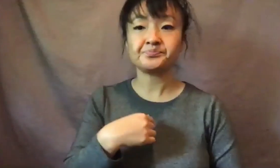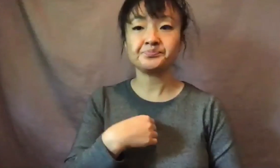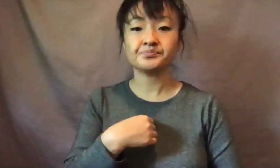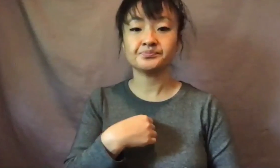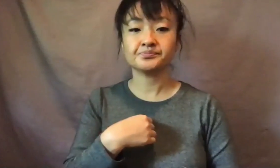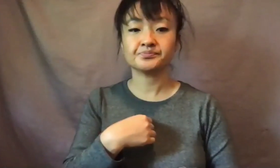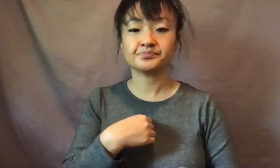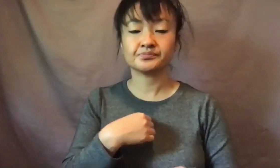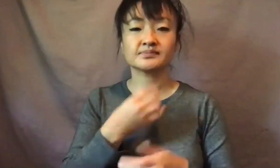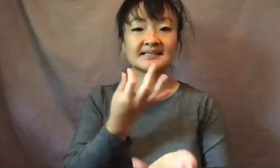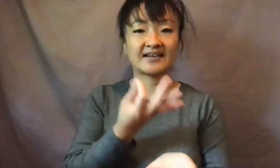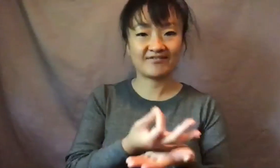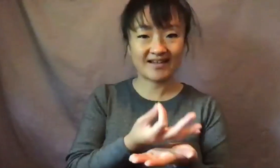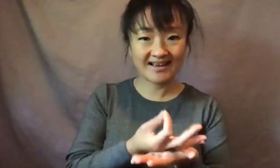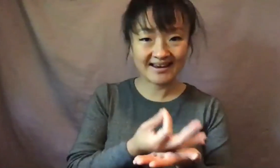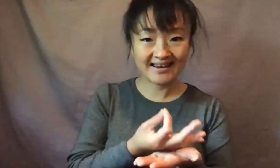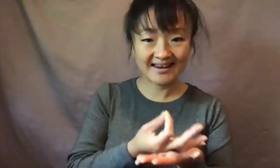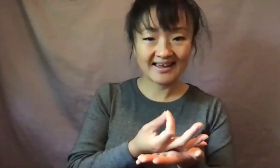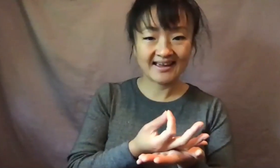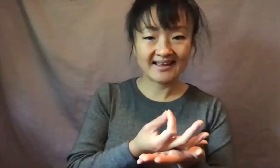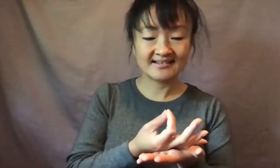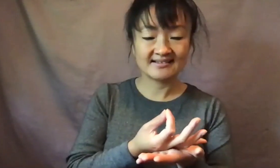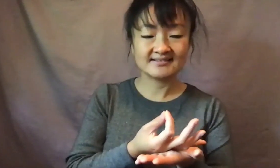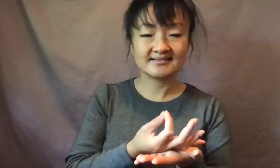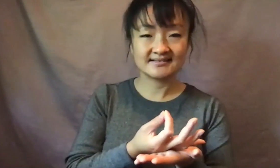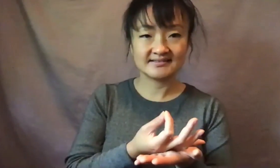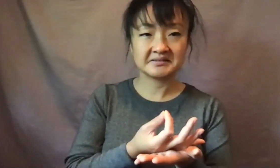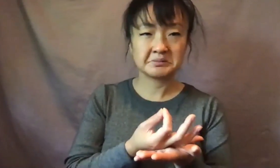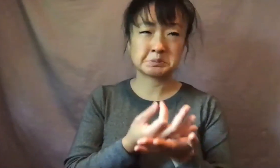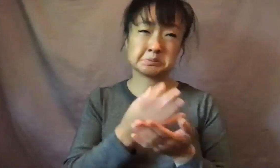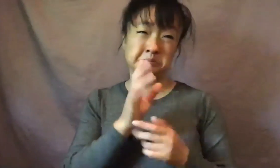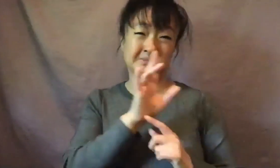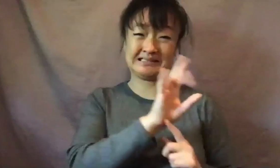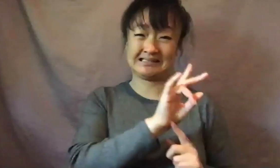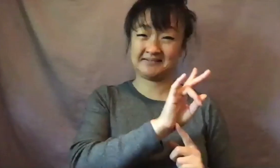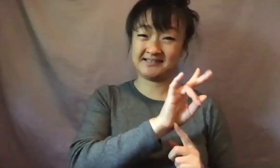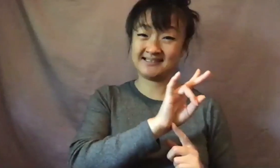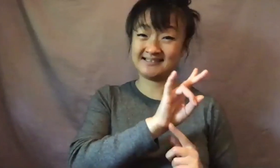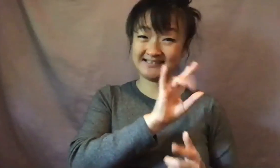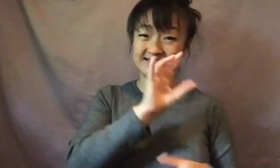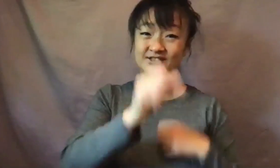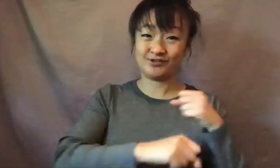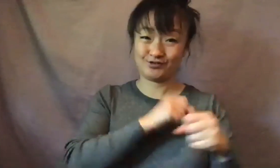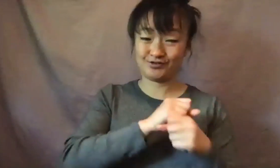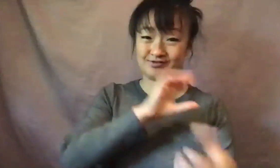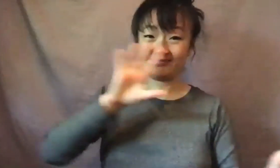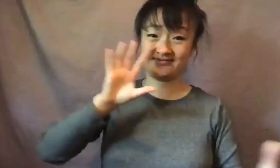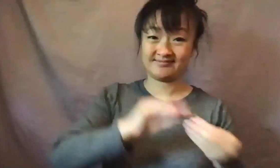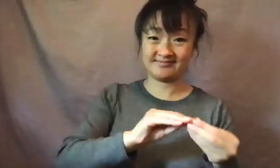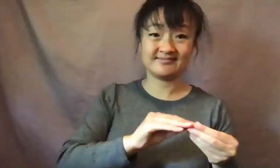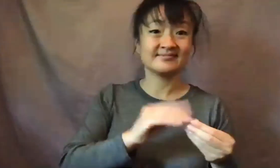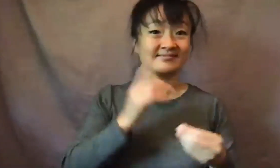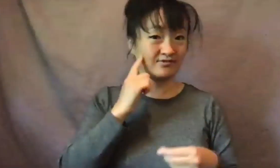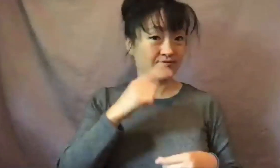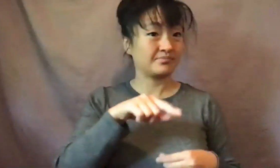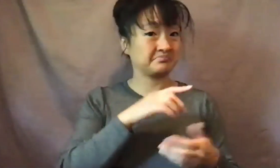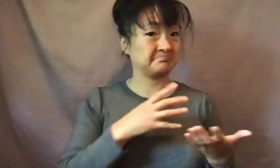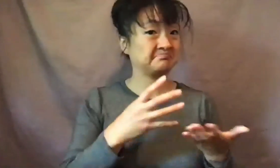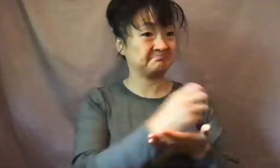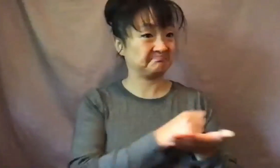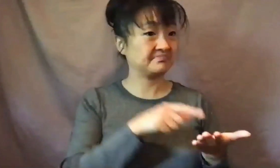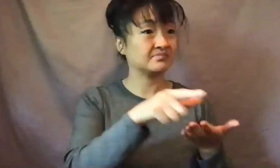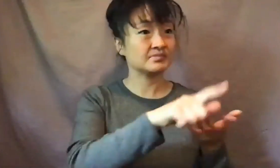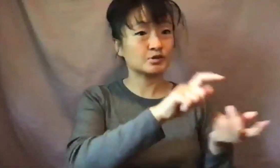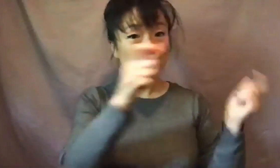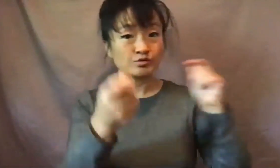in finance for about 17 years. I worked in not-for-profit in the community, primarily through